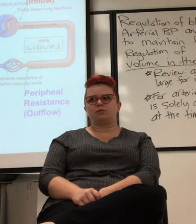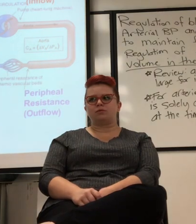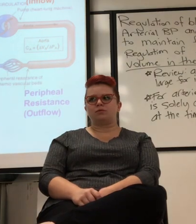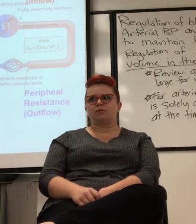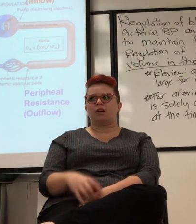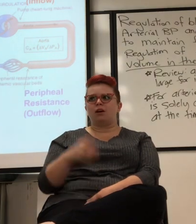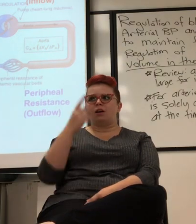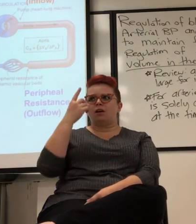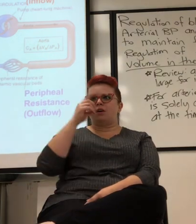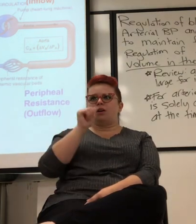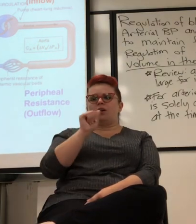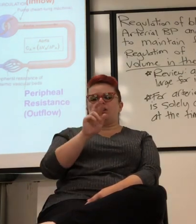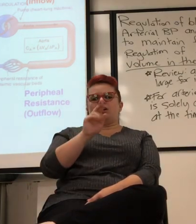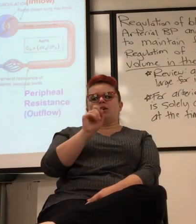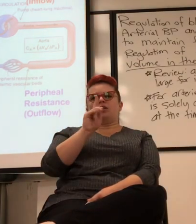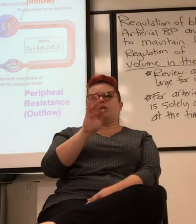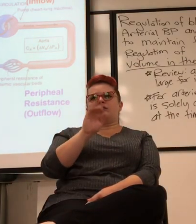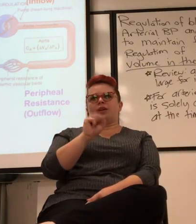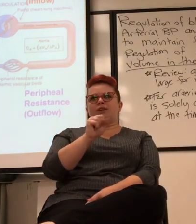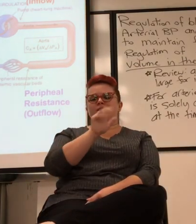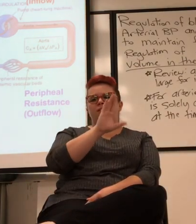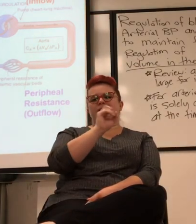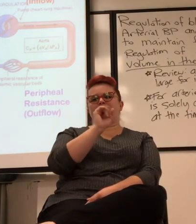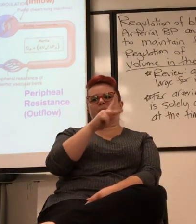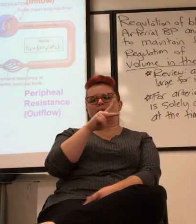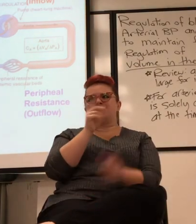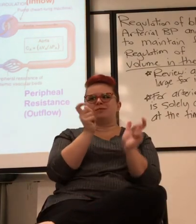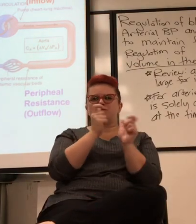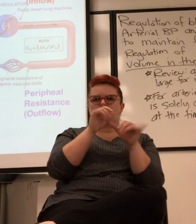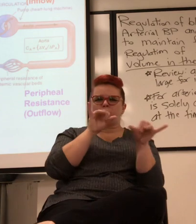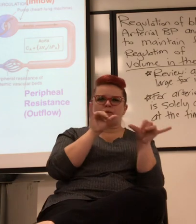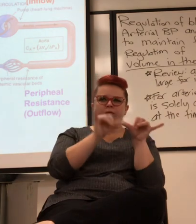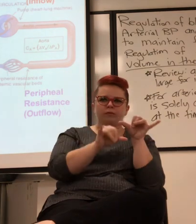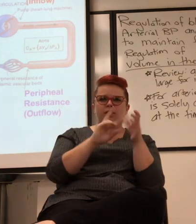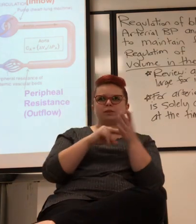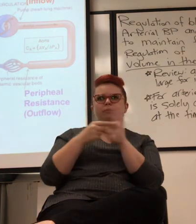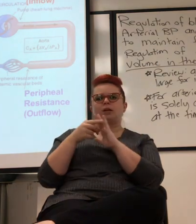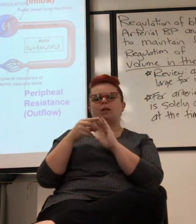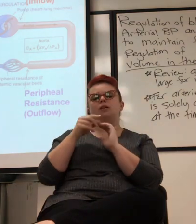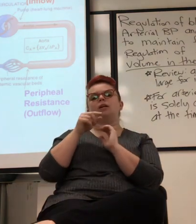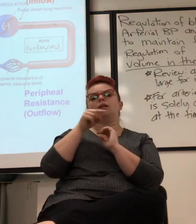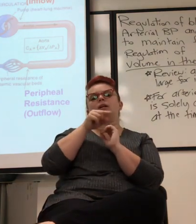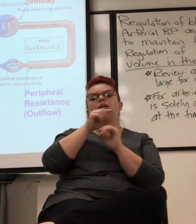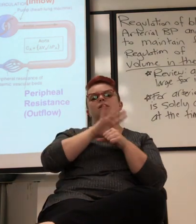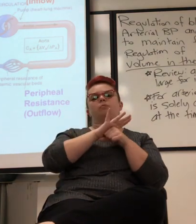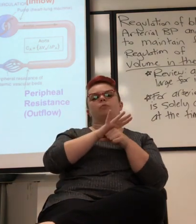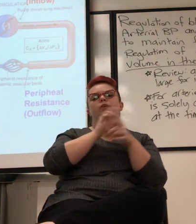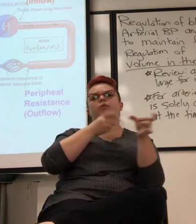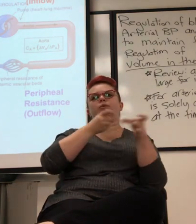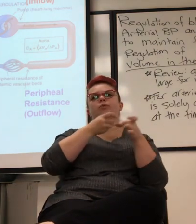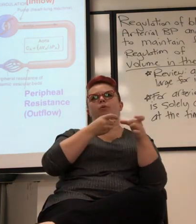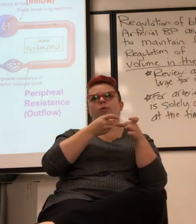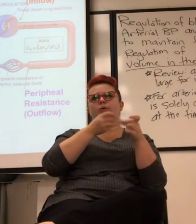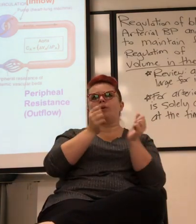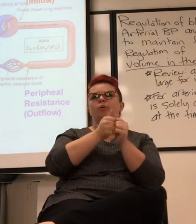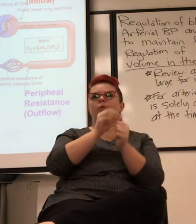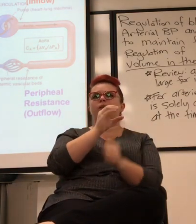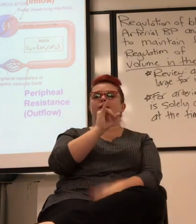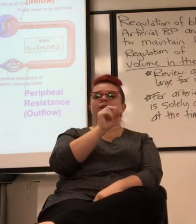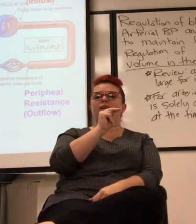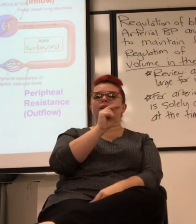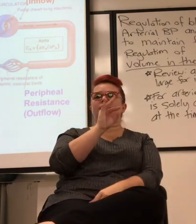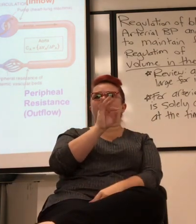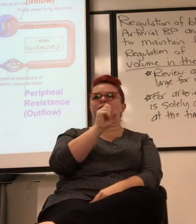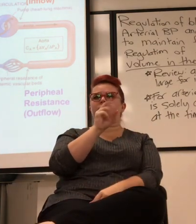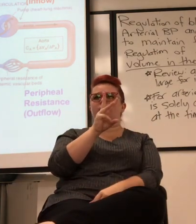For arteries, capacitance is small, the capacitance is fixed. Okay? Therefore, arterial pressure is controlled mostly by controlling inflow and outflow. That's how you control